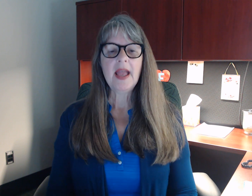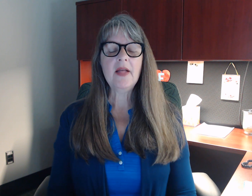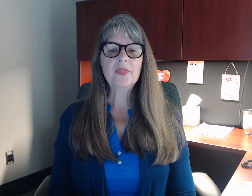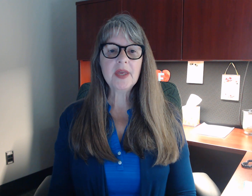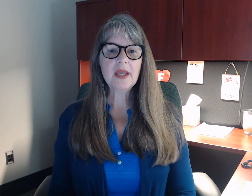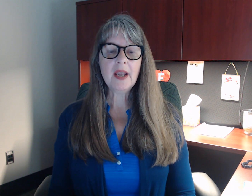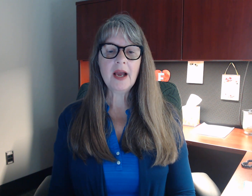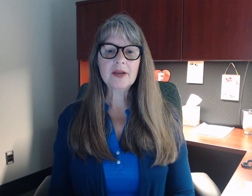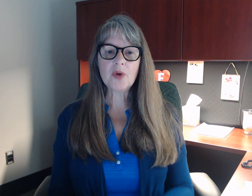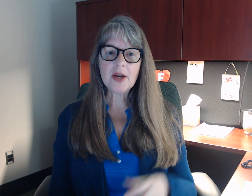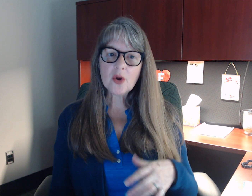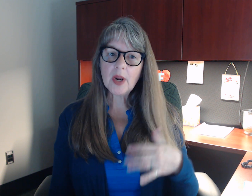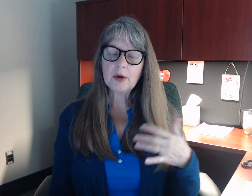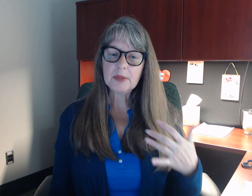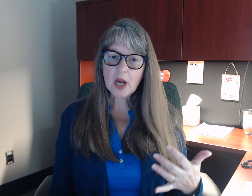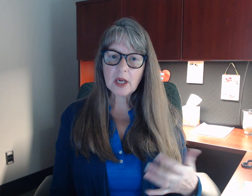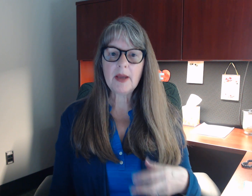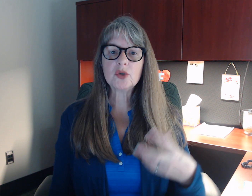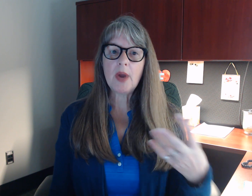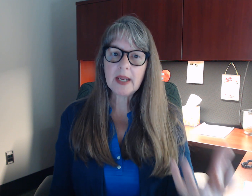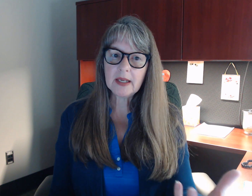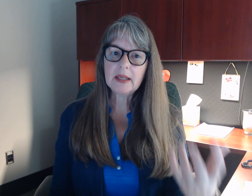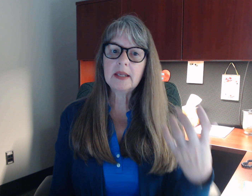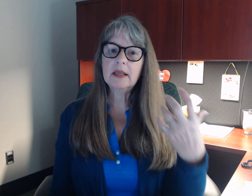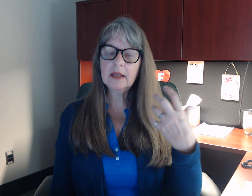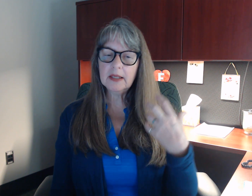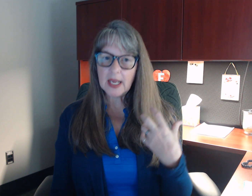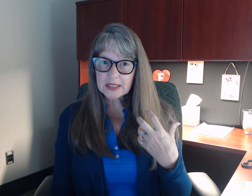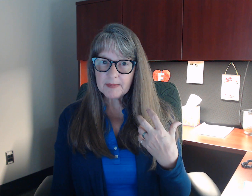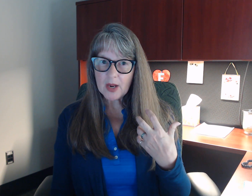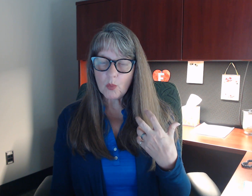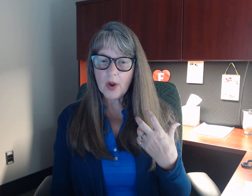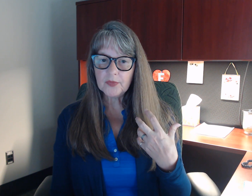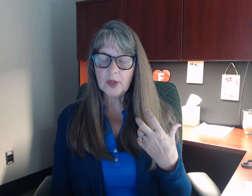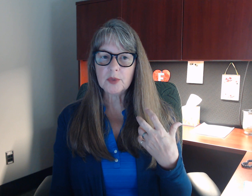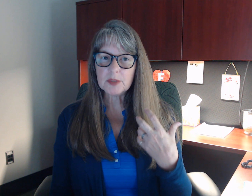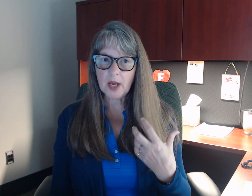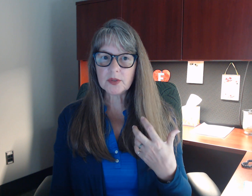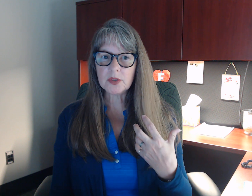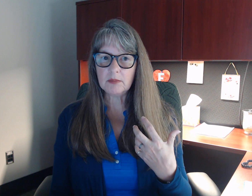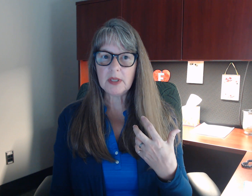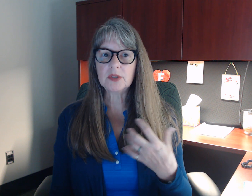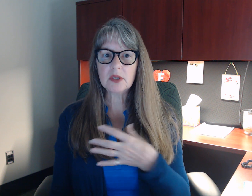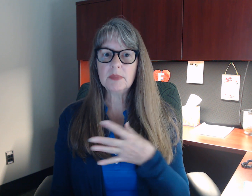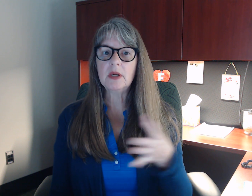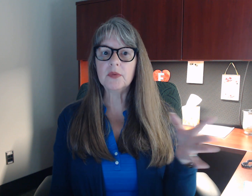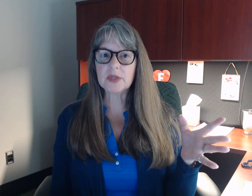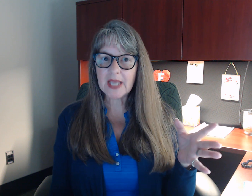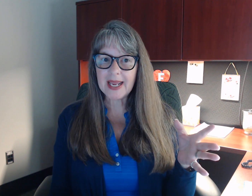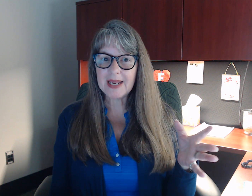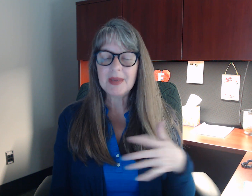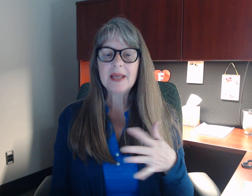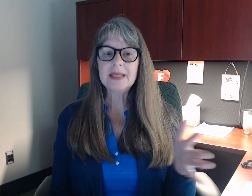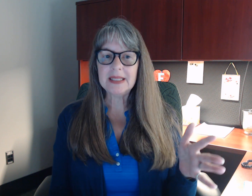And then, so I know what I'm going to be talking about, so I can guesstimate what their response is going to be. It's going to be in the